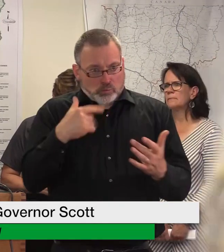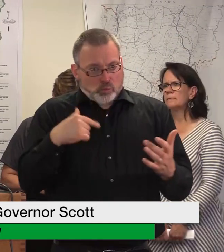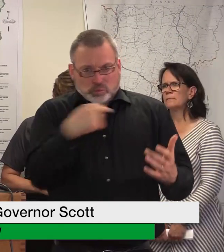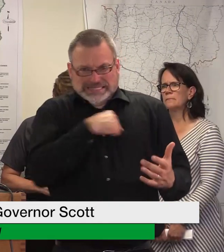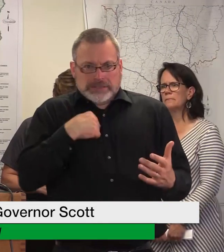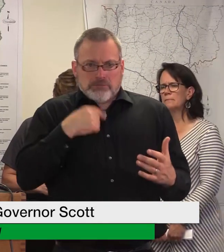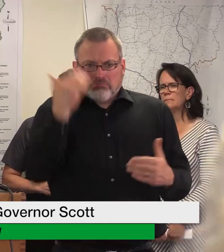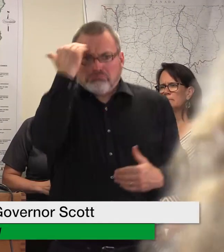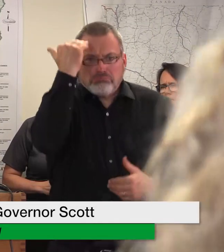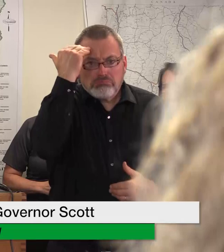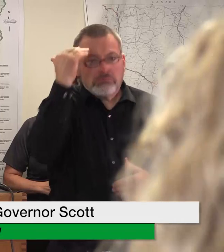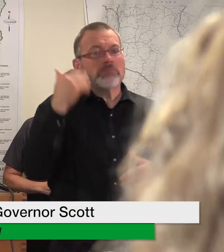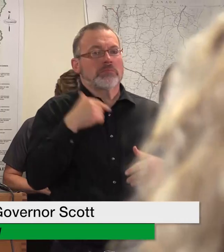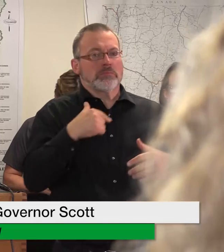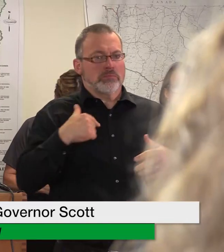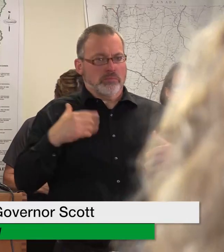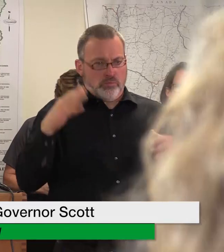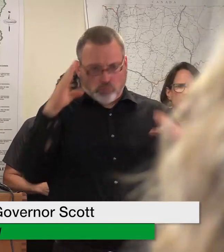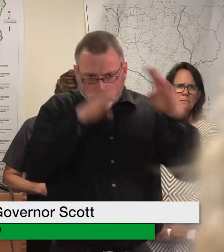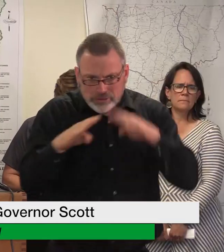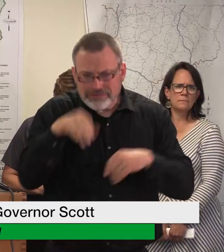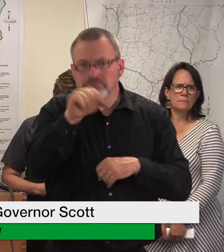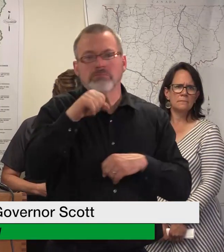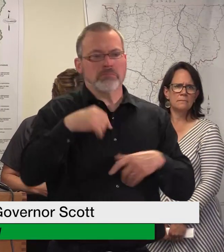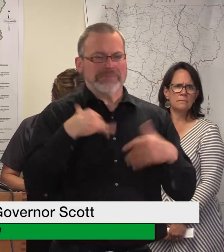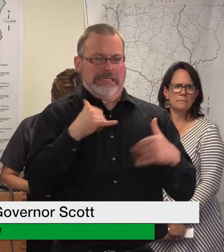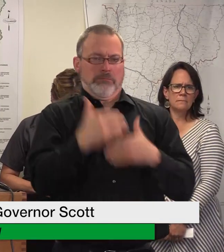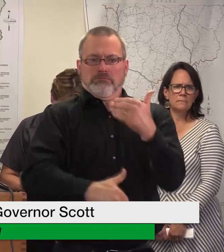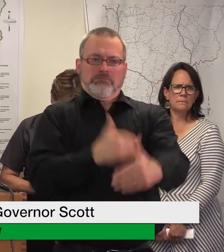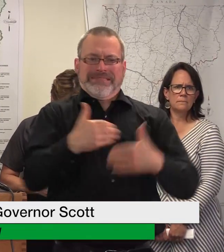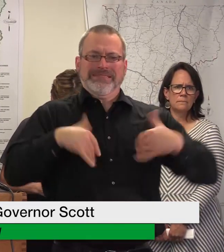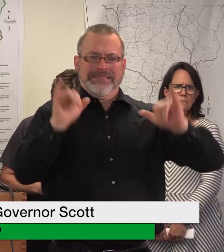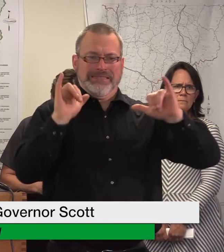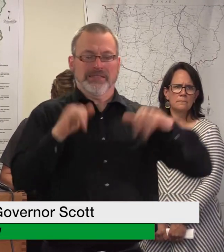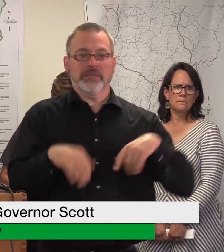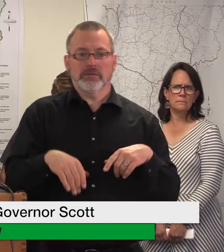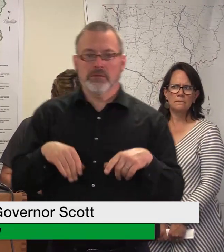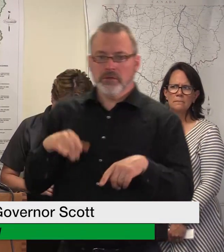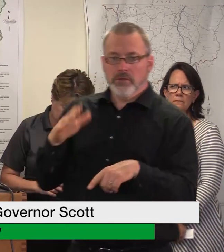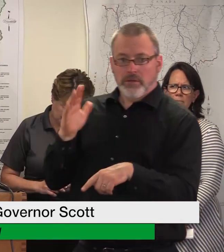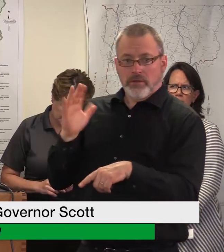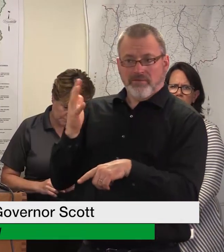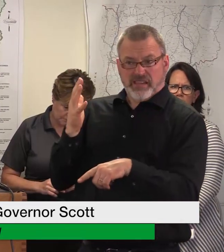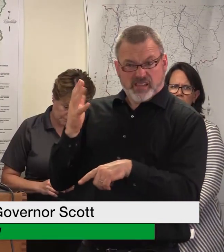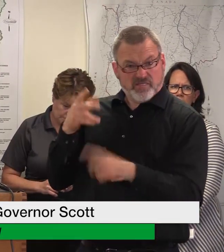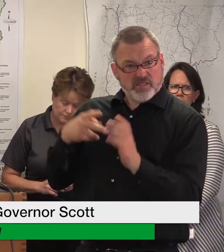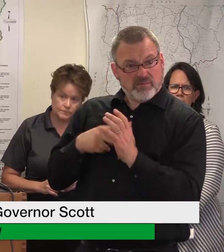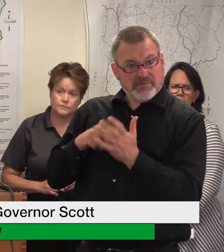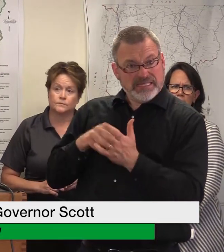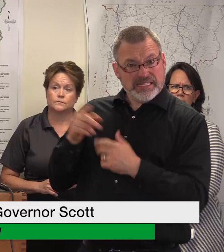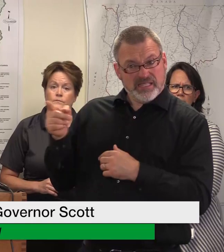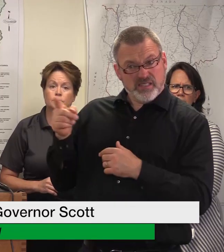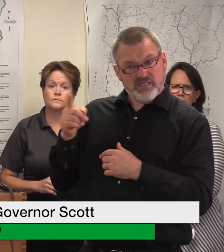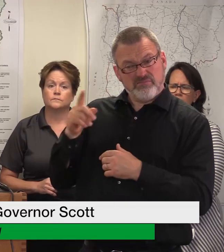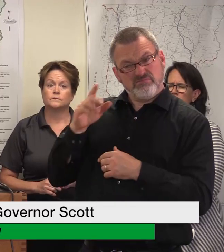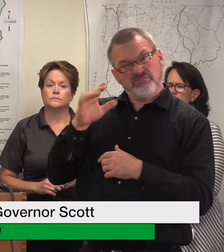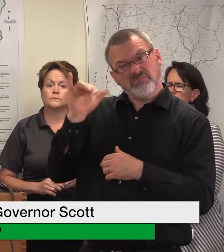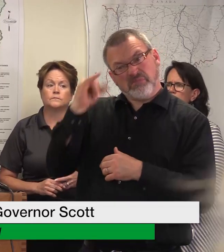working on that as we speak. Are there any plans for online learning like we saw in the pandemic? None that I'm aware